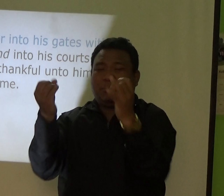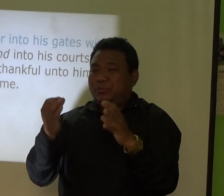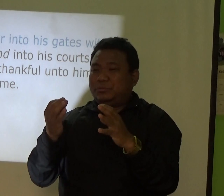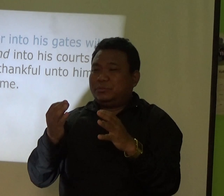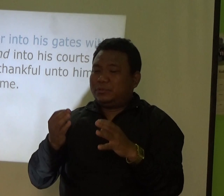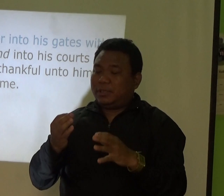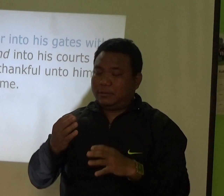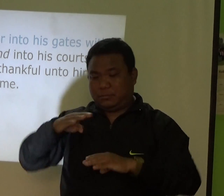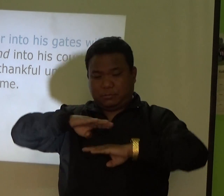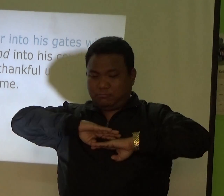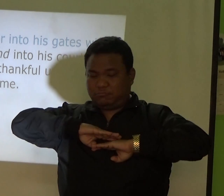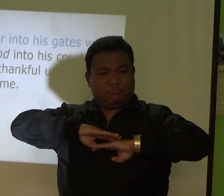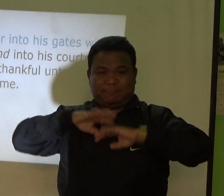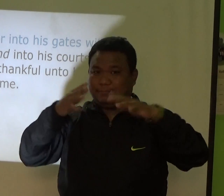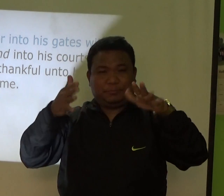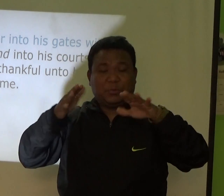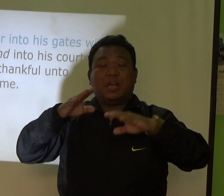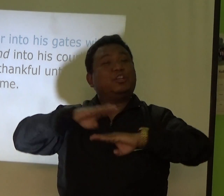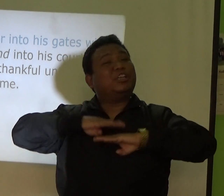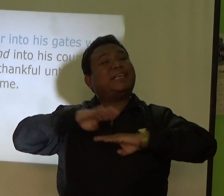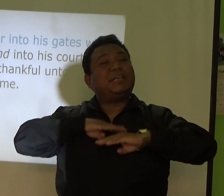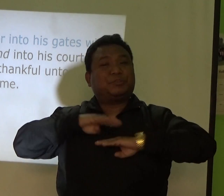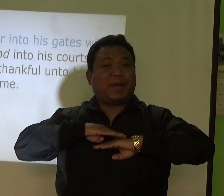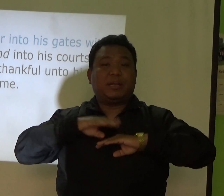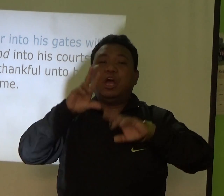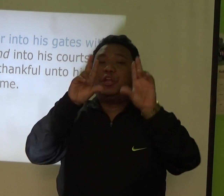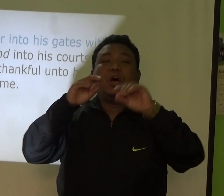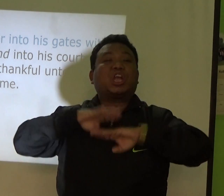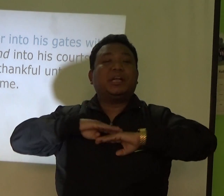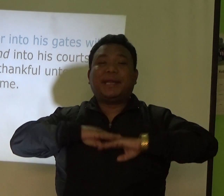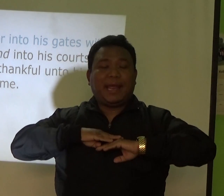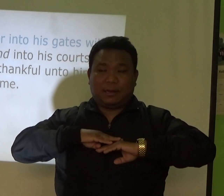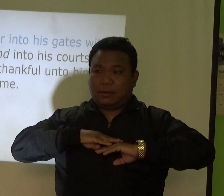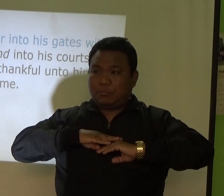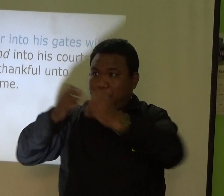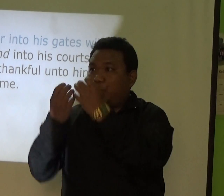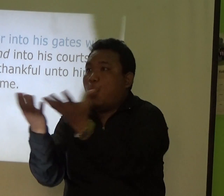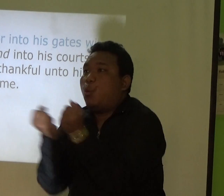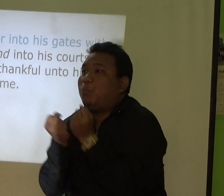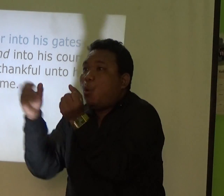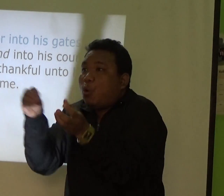people is not satisfied, not content. People want more.